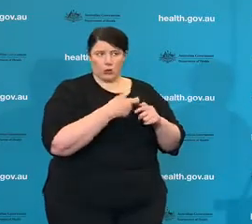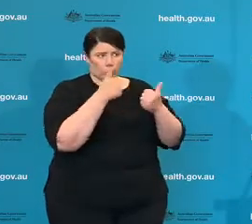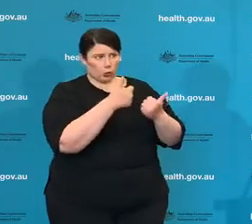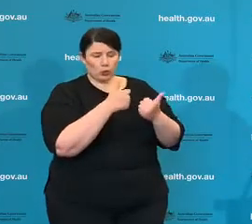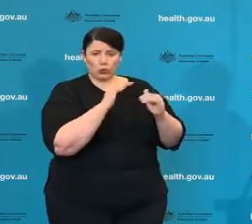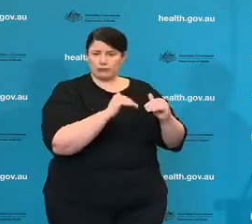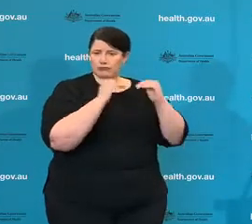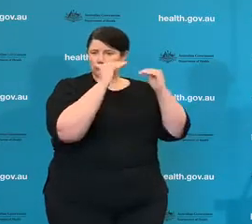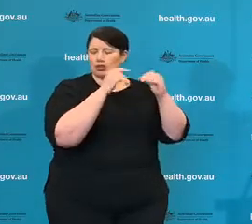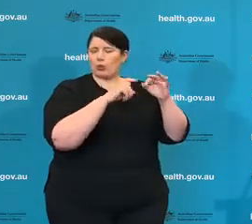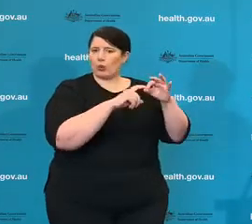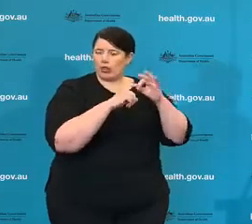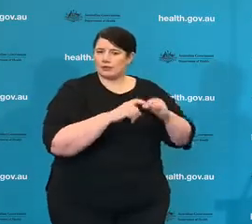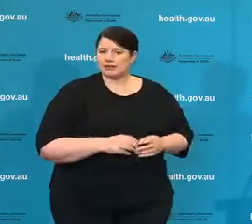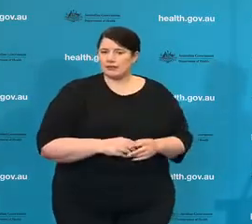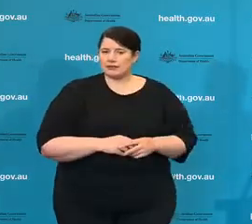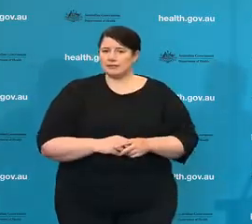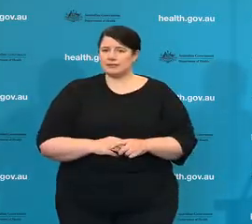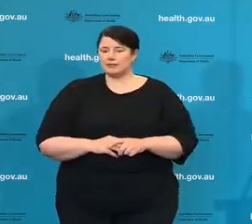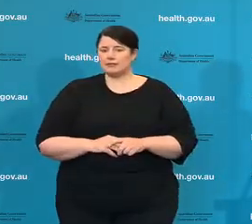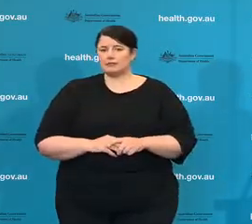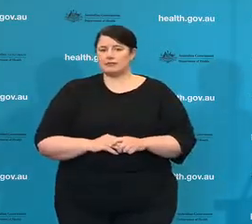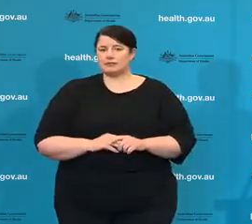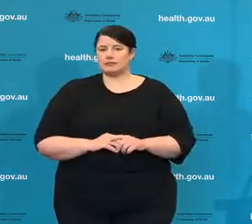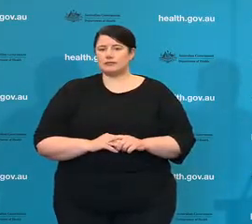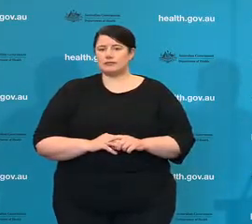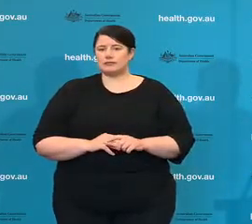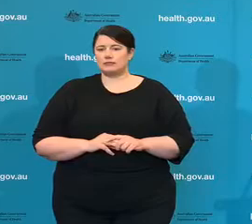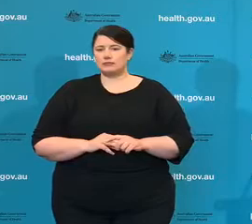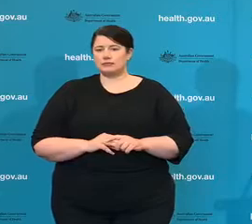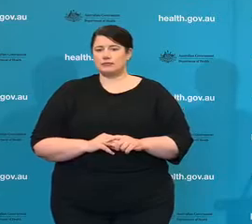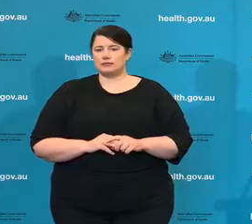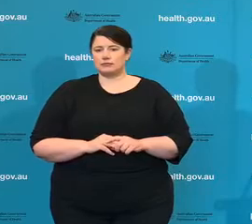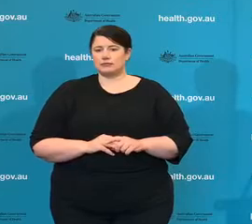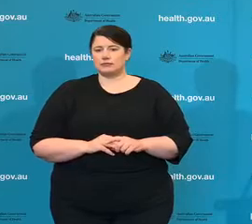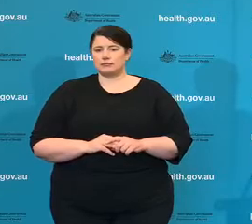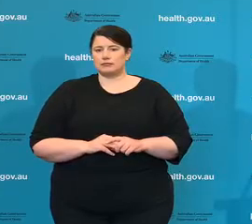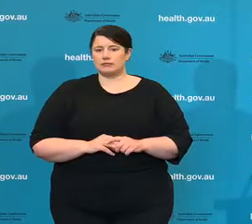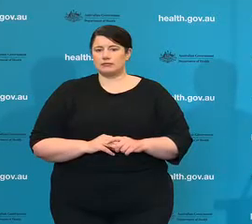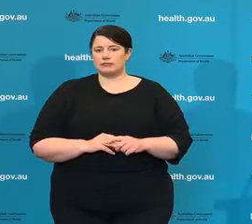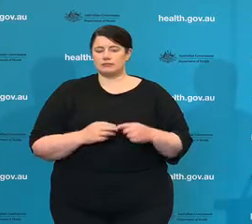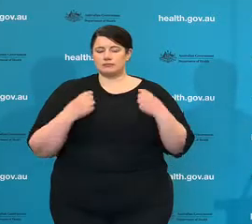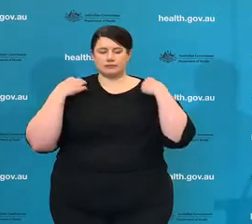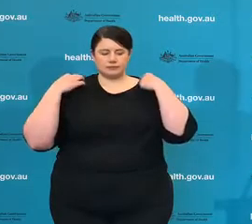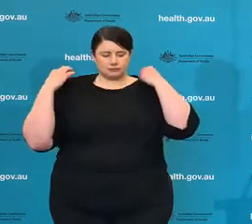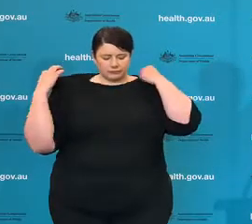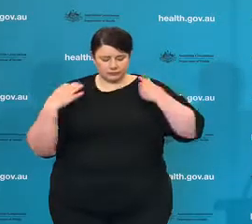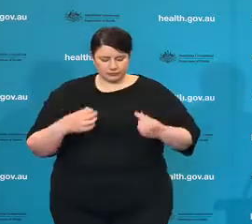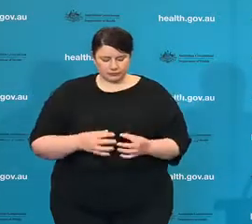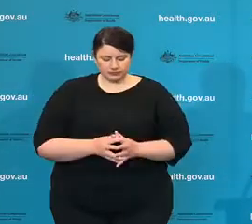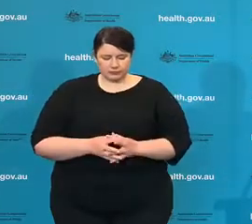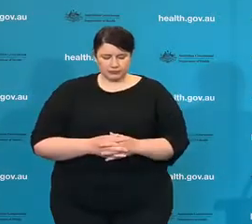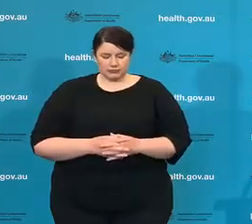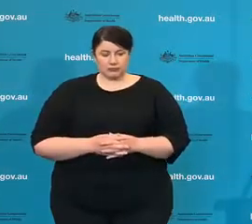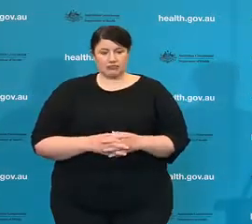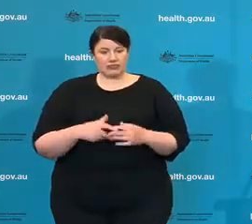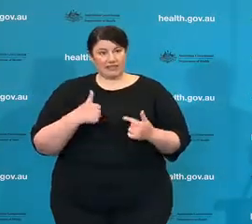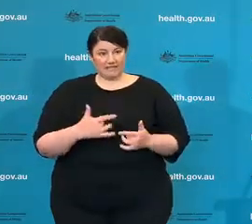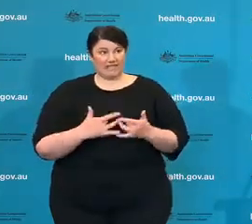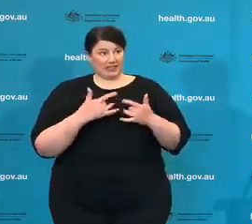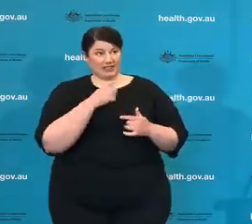lessons learned, I think I doubt that there are lessons learned, to be honest, because these trialists are